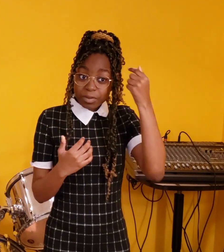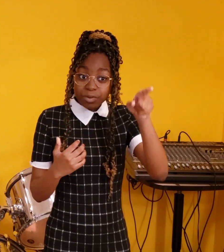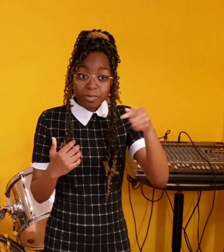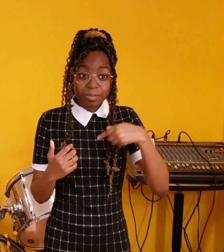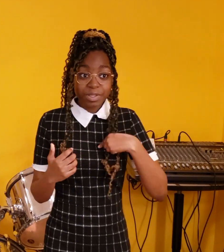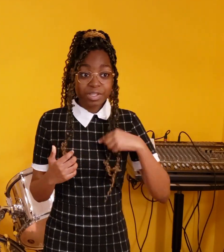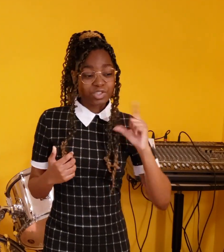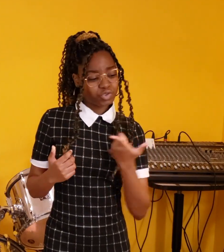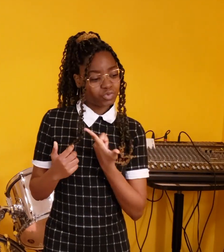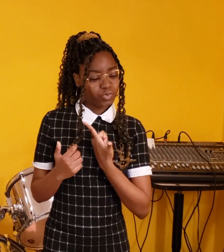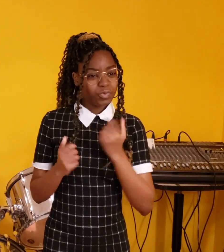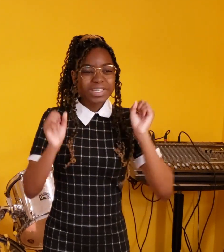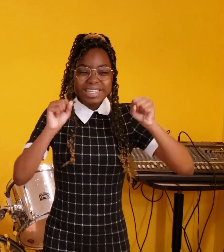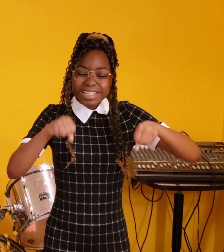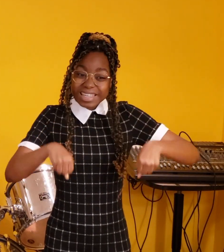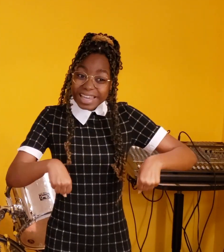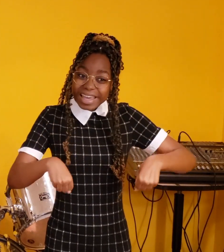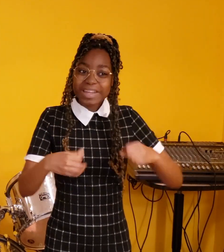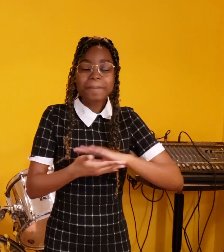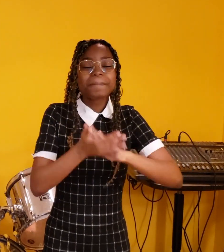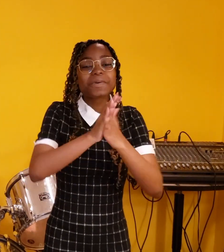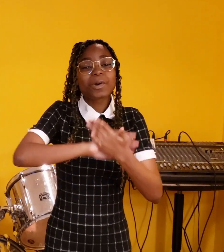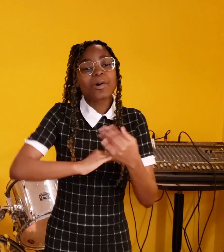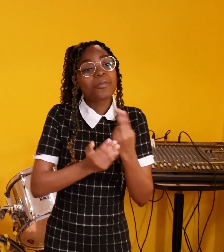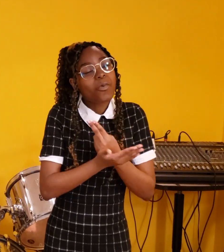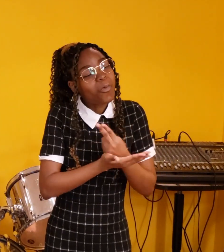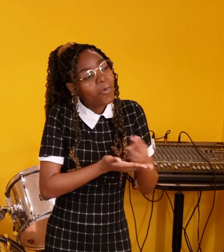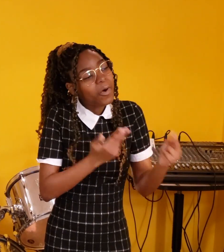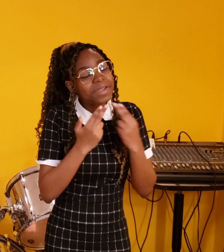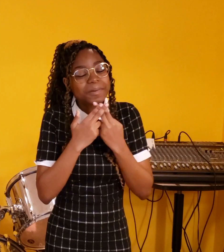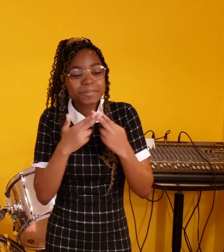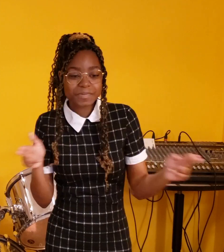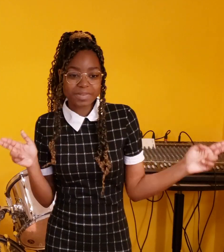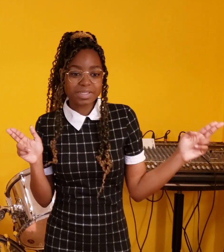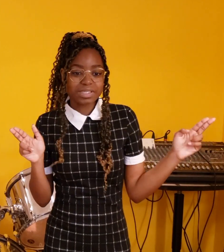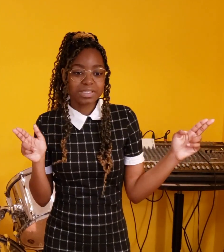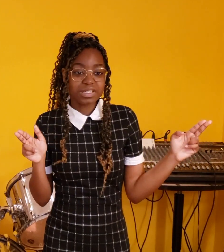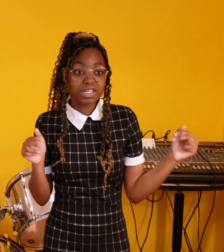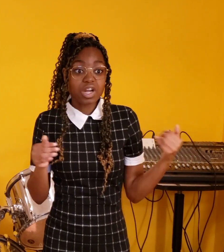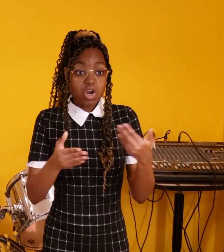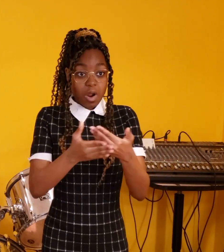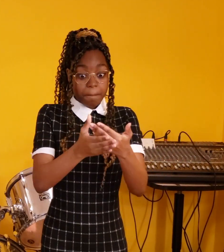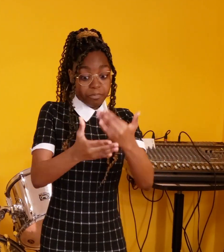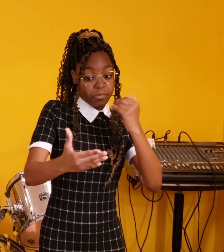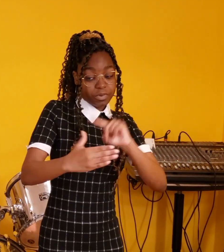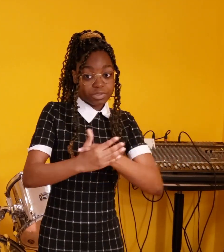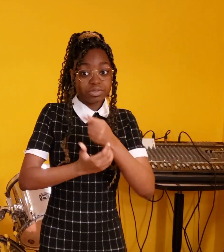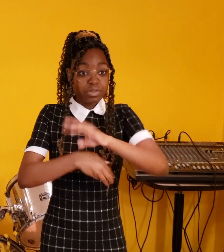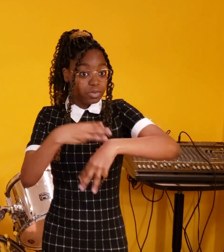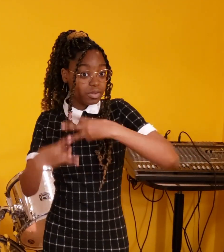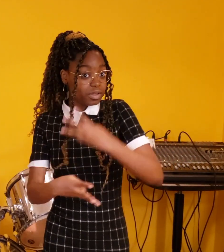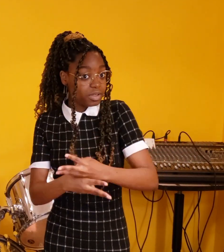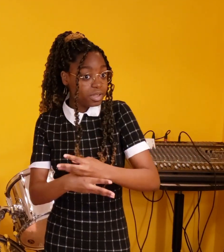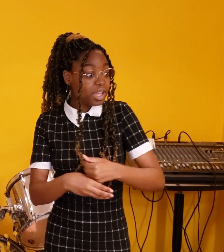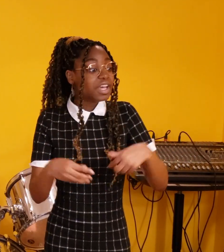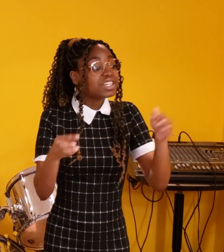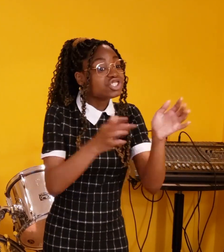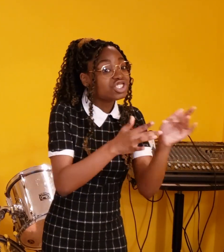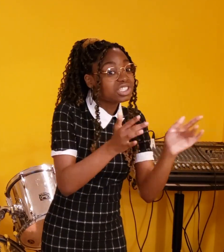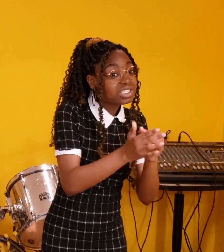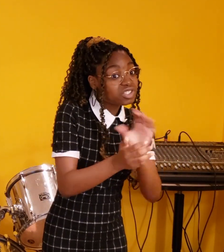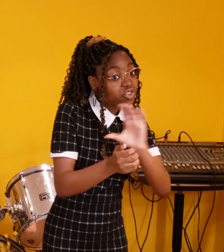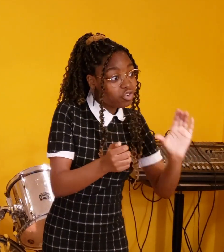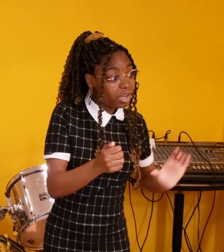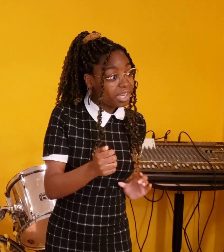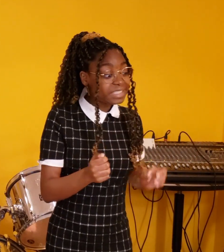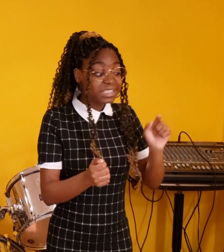Let me say that again. Before the foundation of the world, Jesus Christ was the one chosen to be the one who would what?